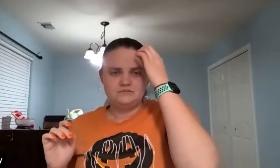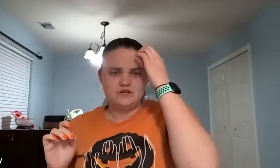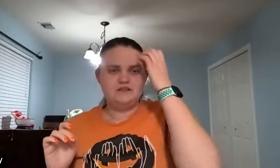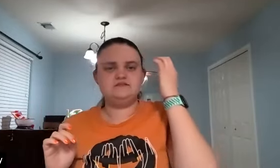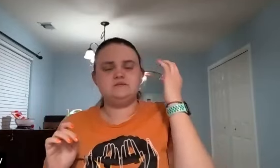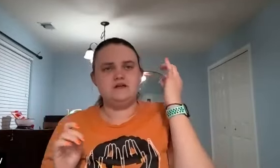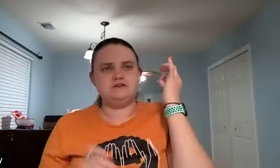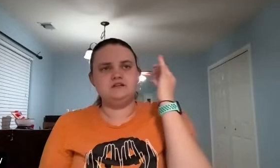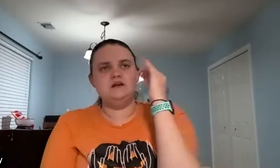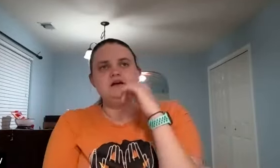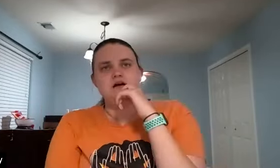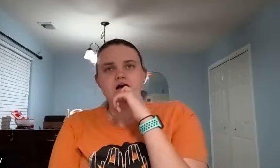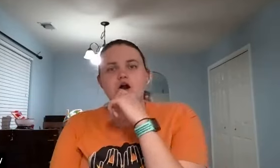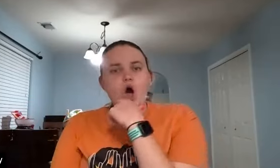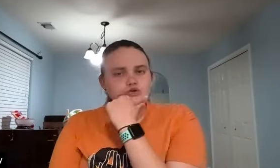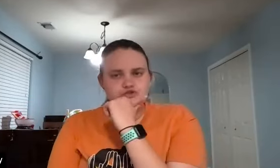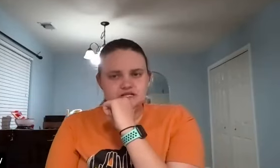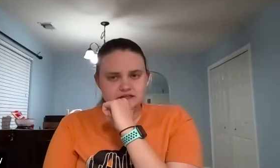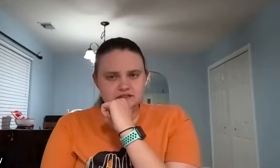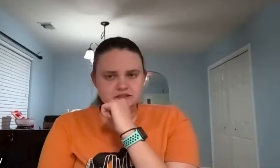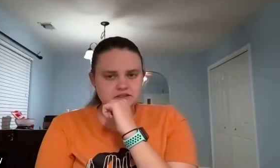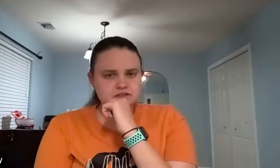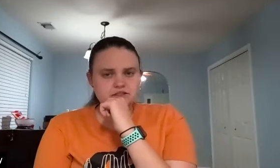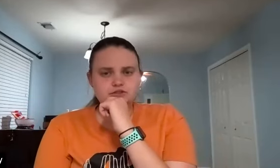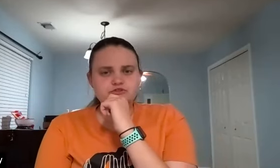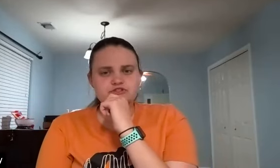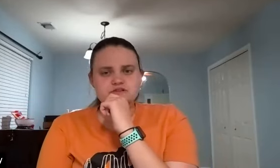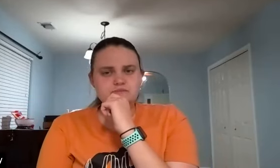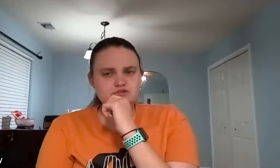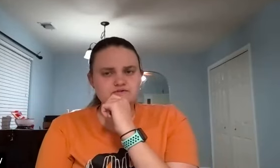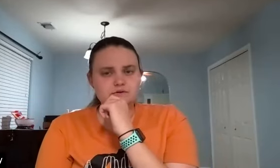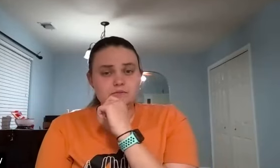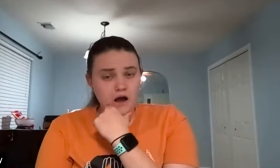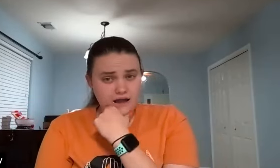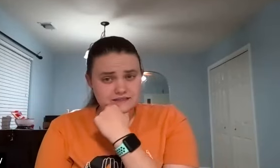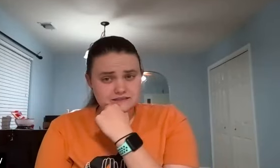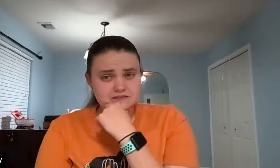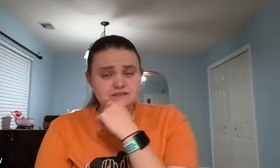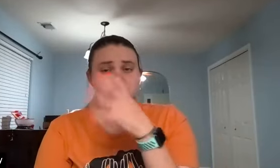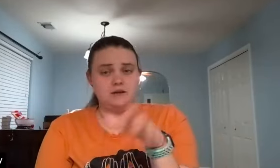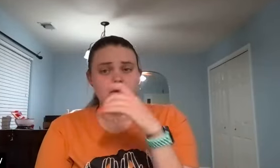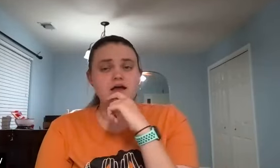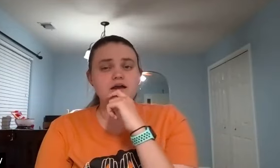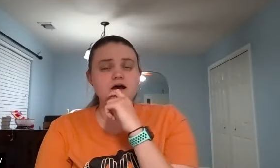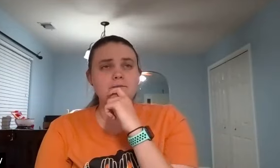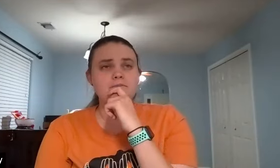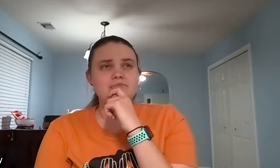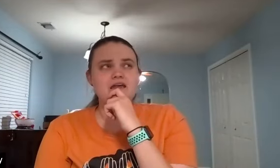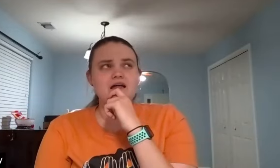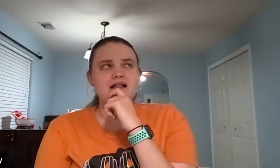Trying to think of some others. A cauldron, you would do the motion for pot, like a pot.